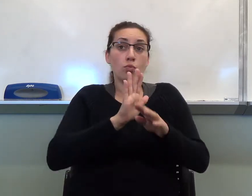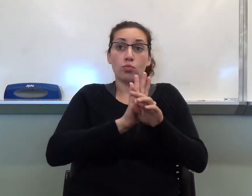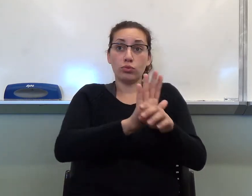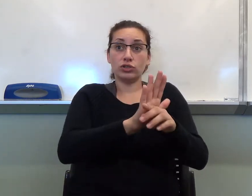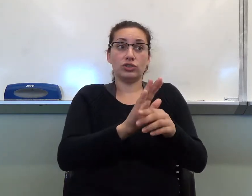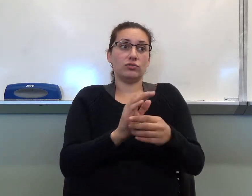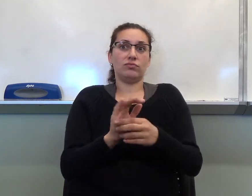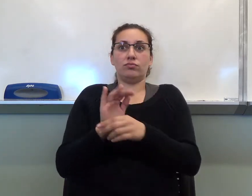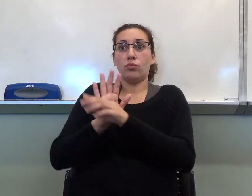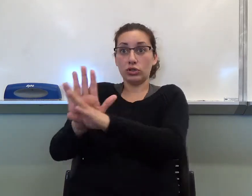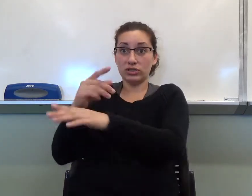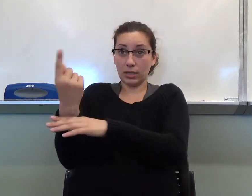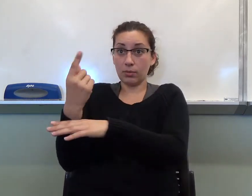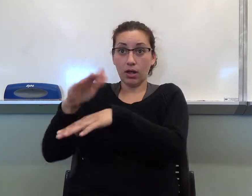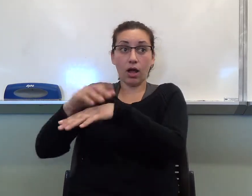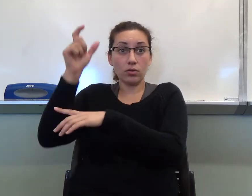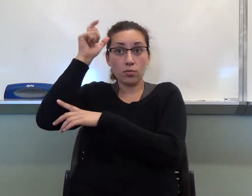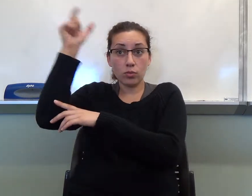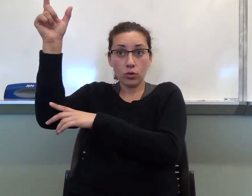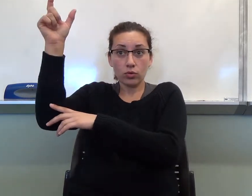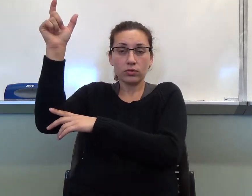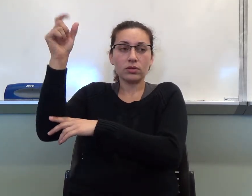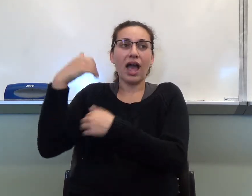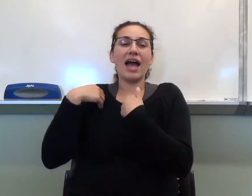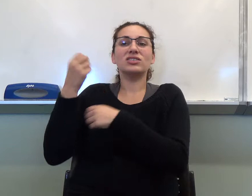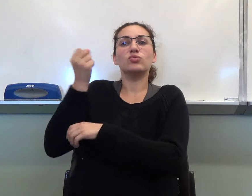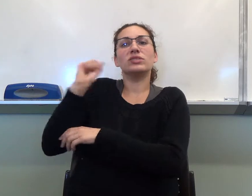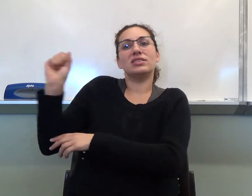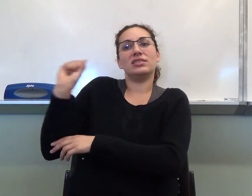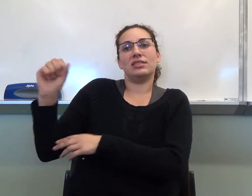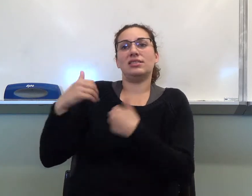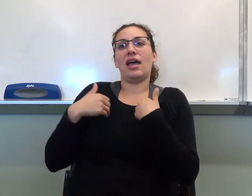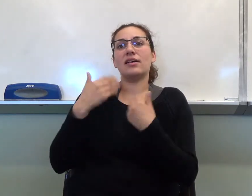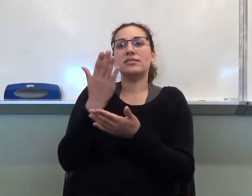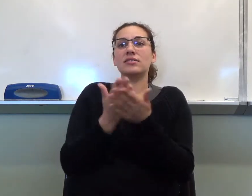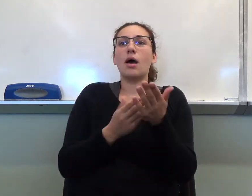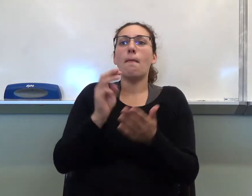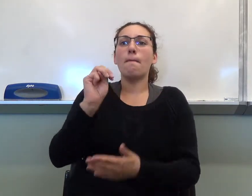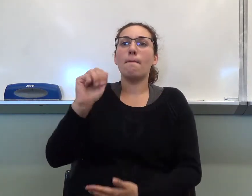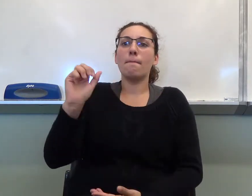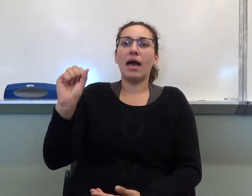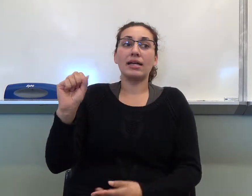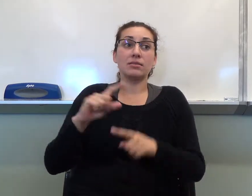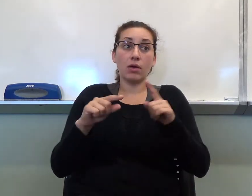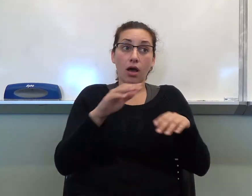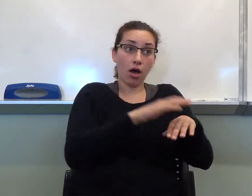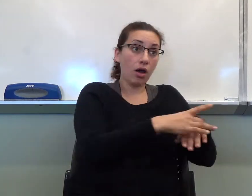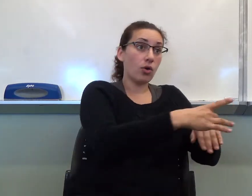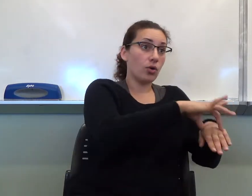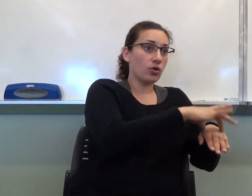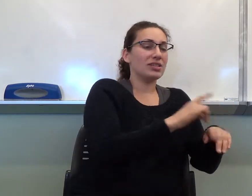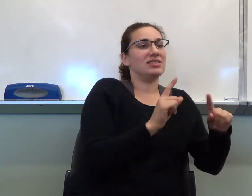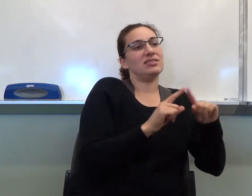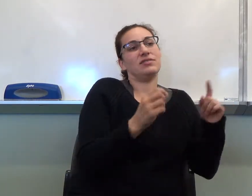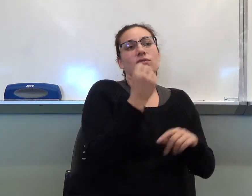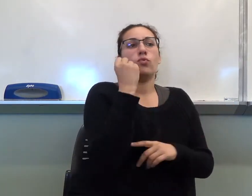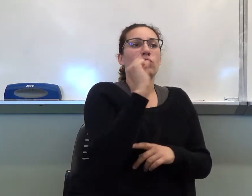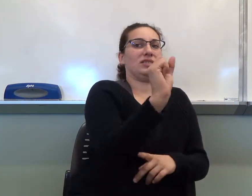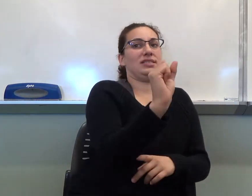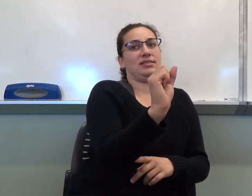offer resistance because it's got mass. If you push on it on the Earth, of course, there'll be a different resistance because it's got what we call